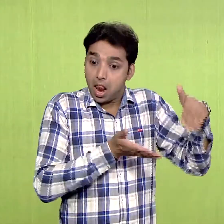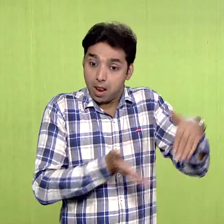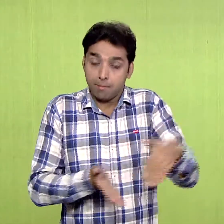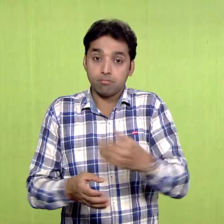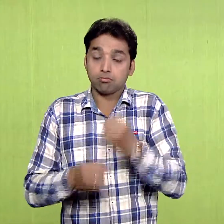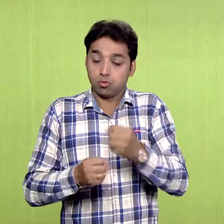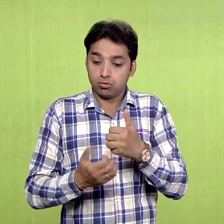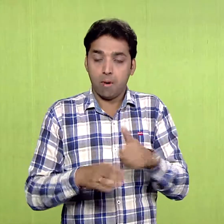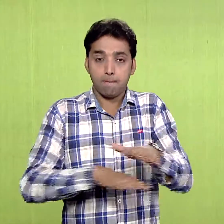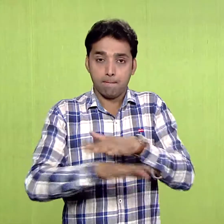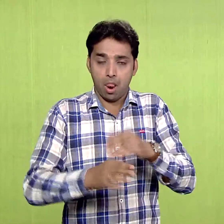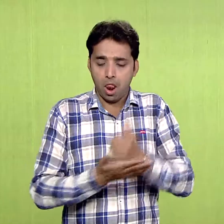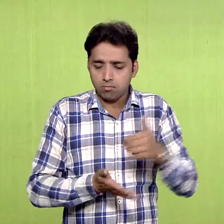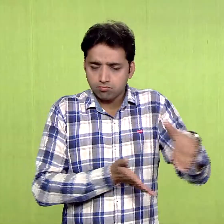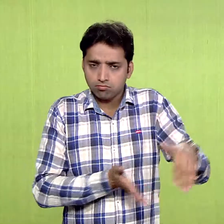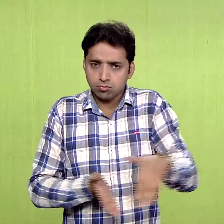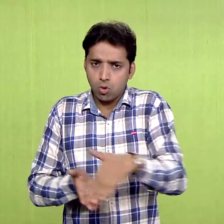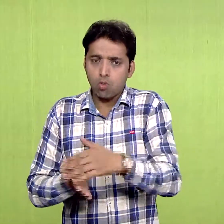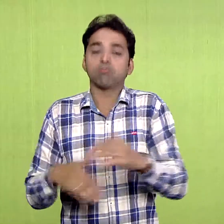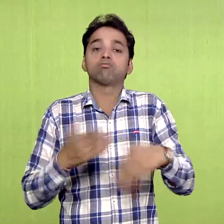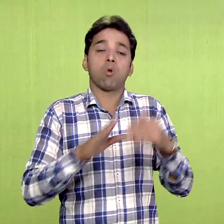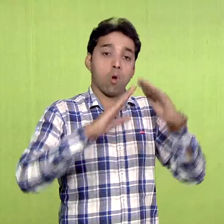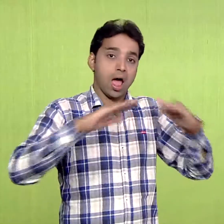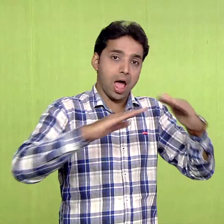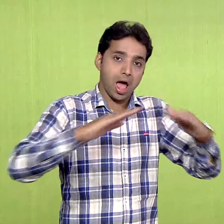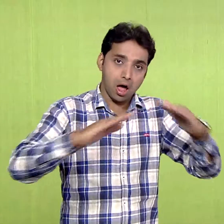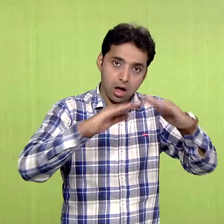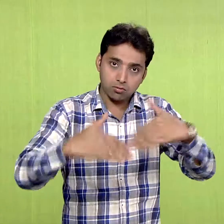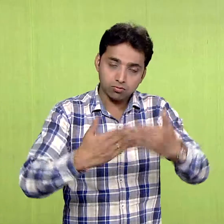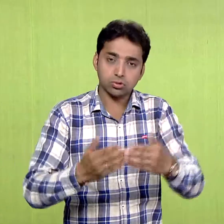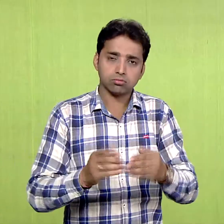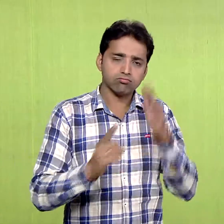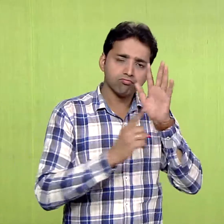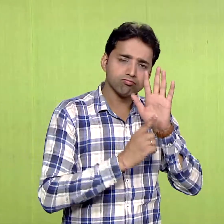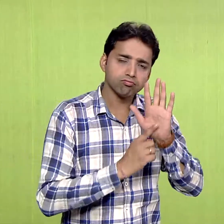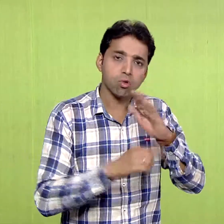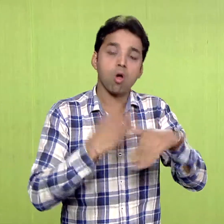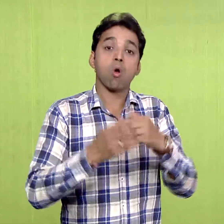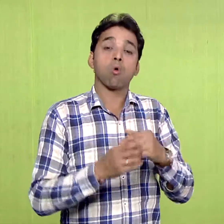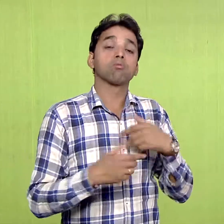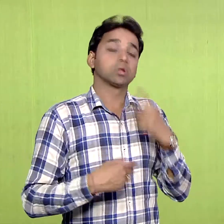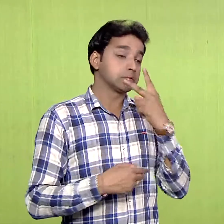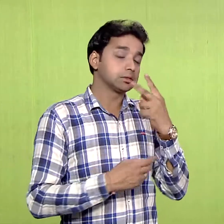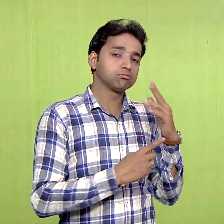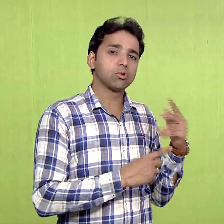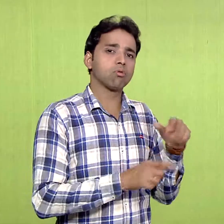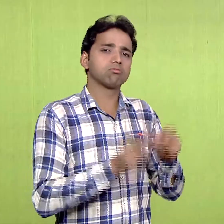houses, show that a sophisticated and highly evolved culture existed